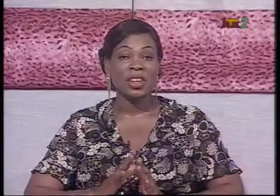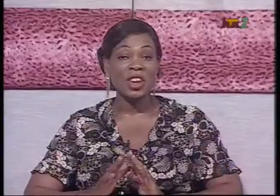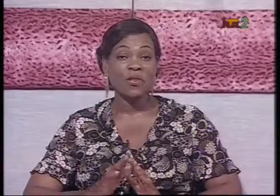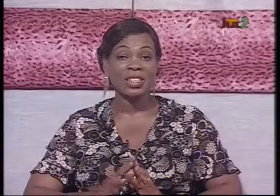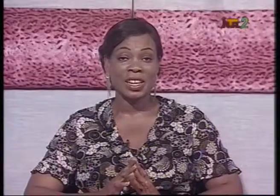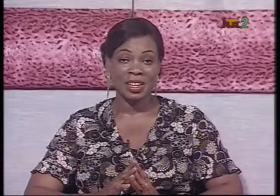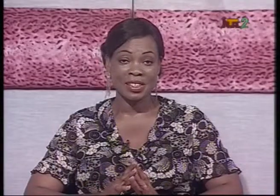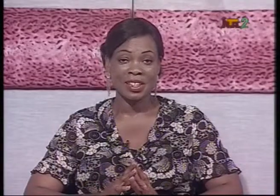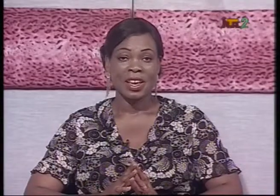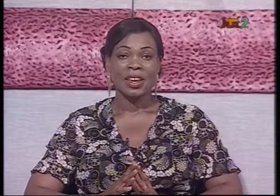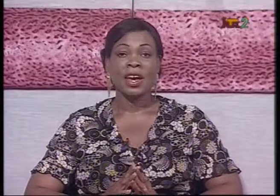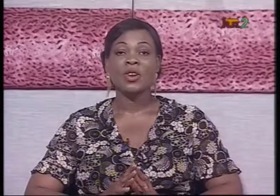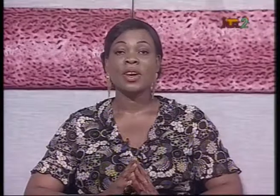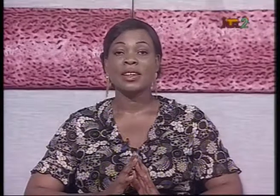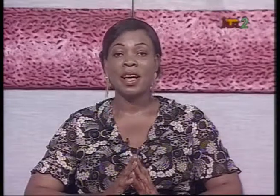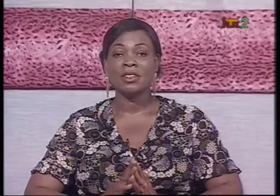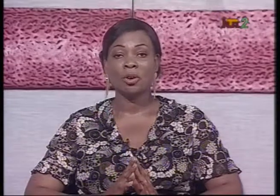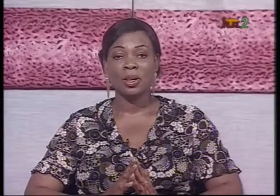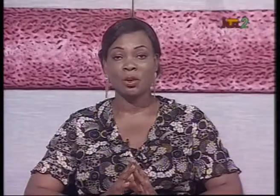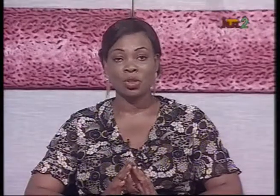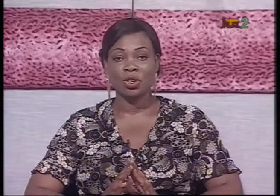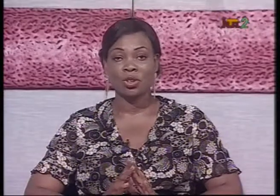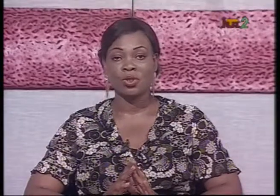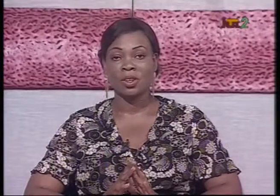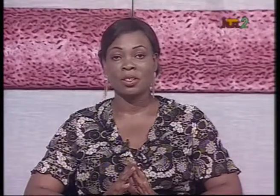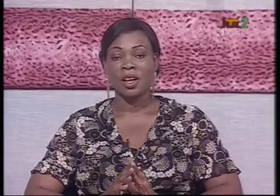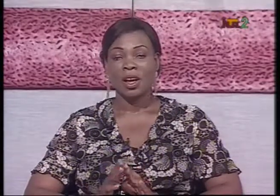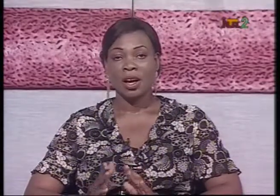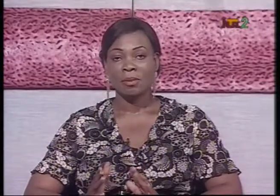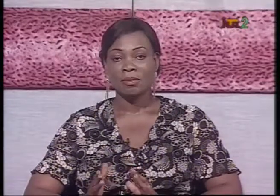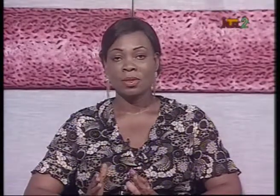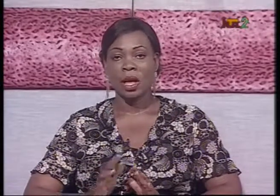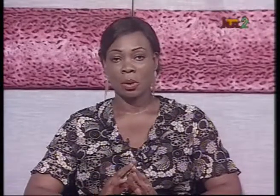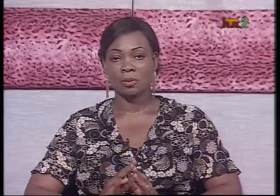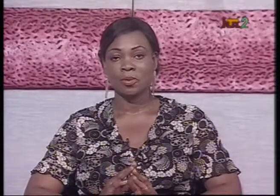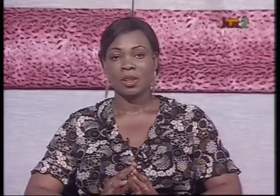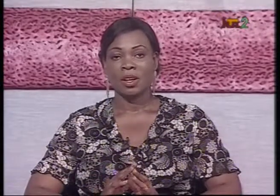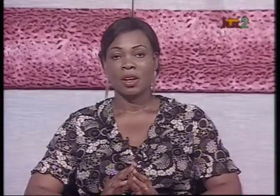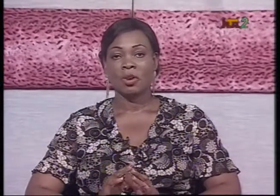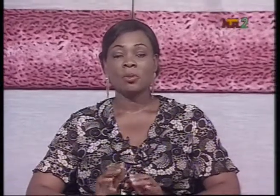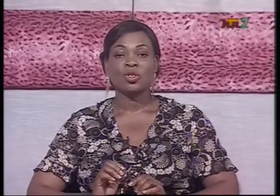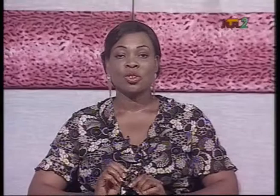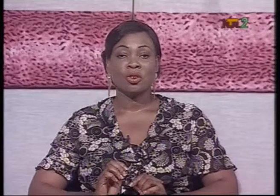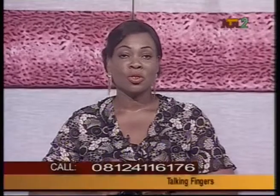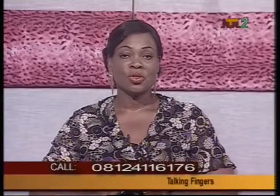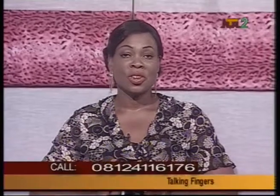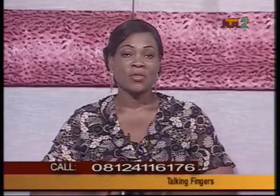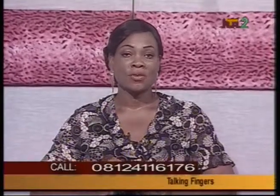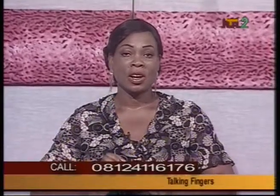of these letters, now you can dial the number that will be showing on your screen now. A number will be showing on your screen. If